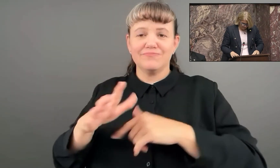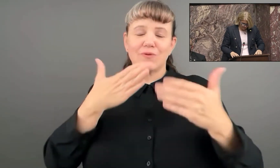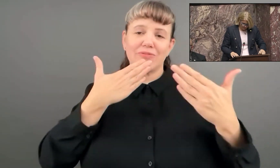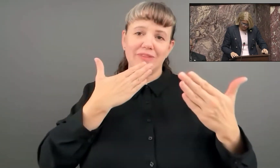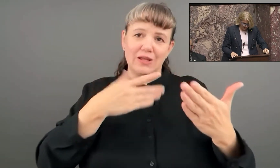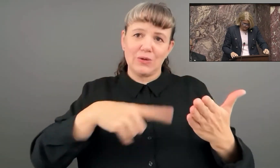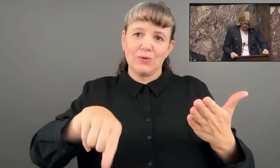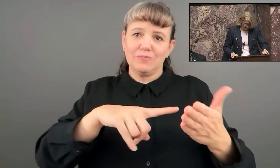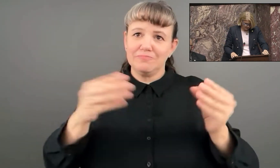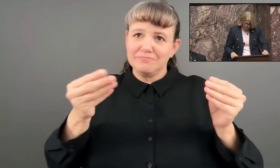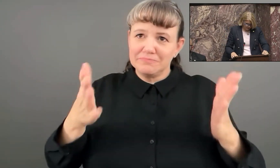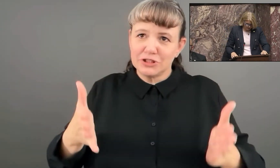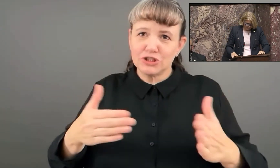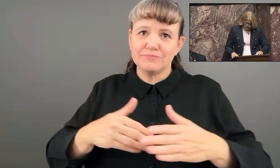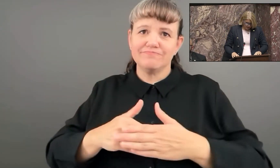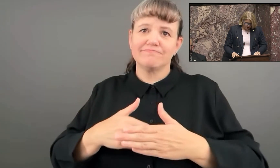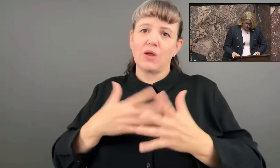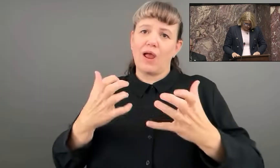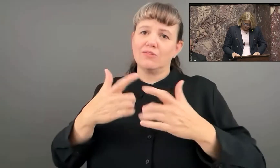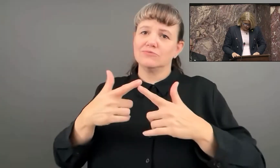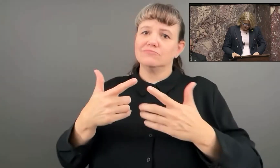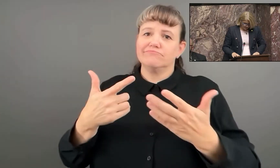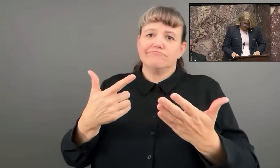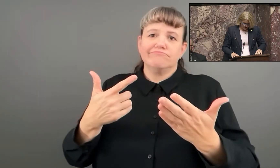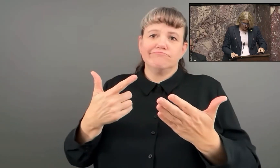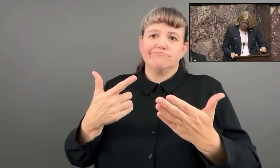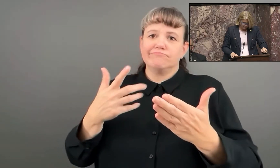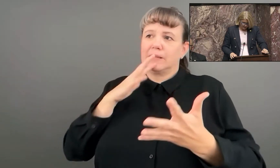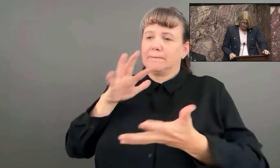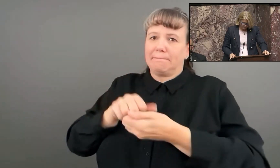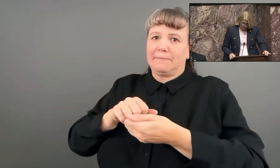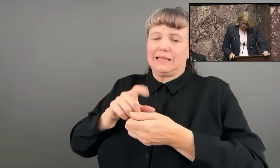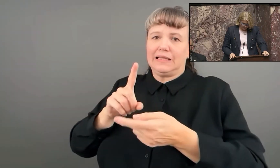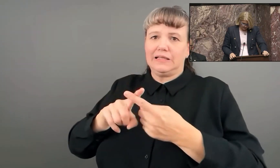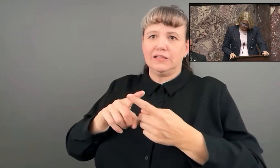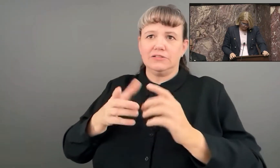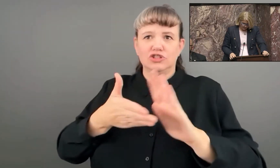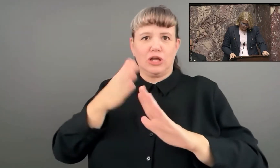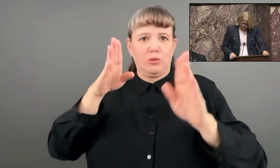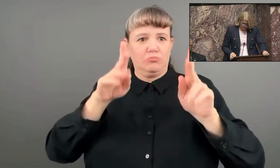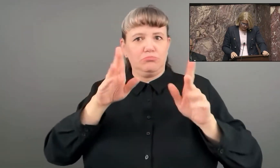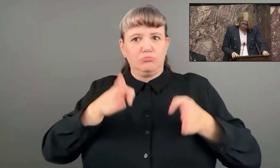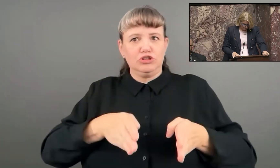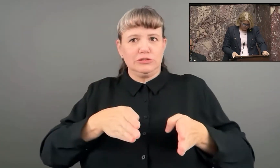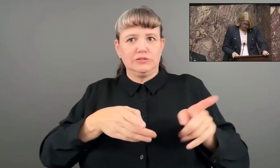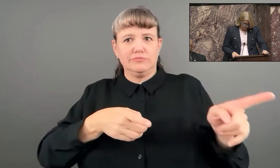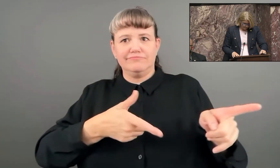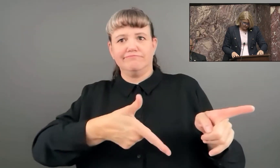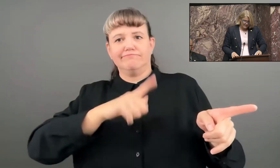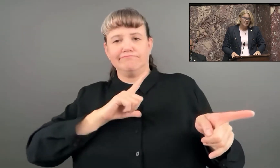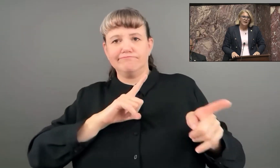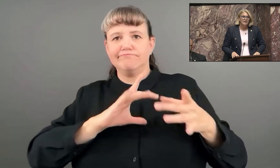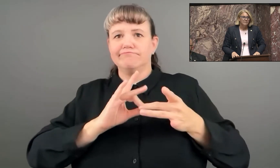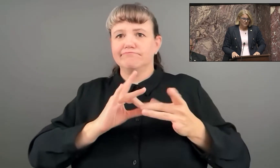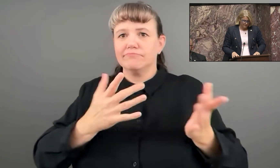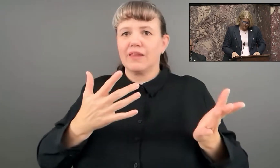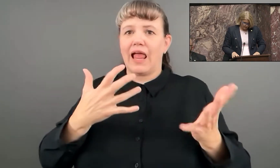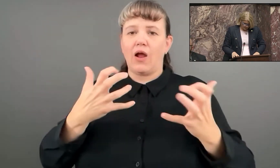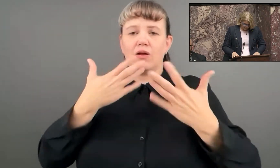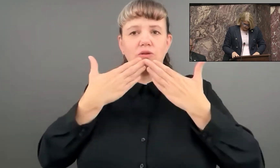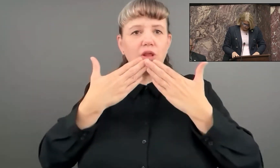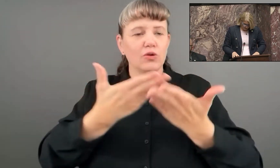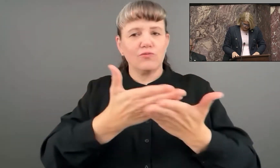who offered their thoughts and concerns during our consultation on the next provincial budget. As the Chair mentioned, we visited a number